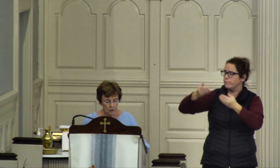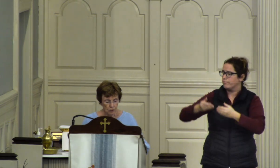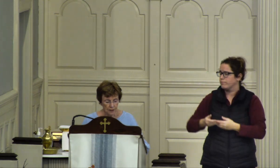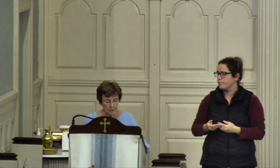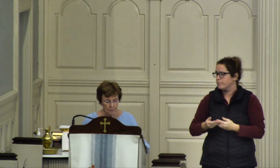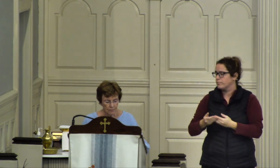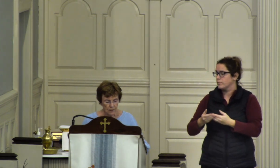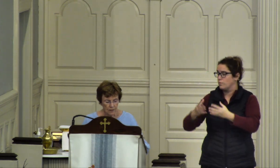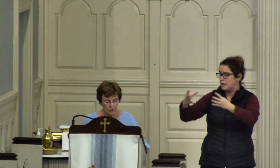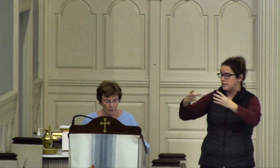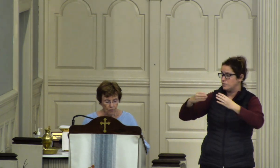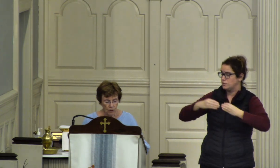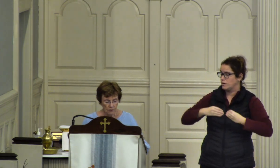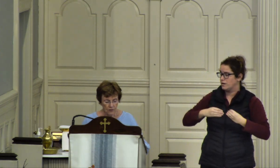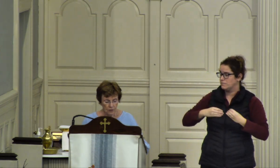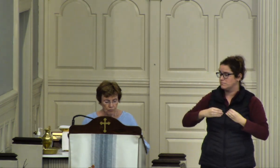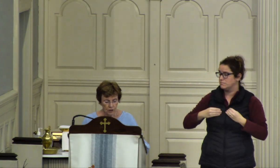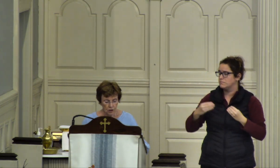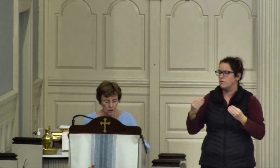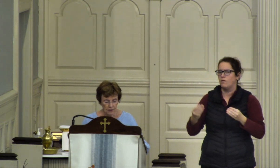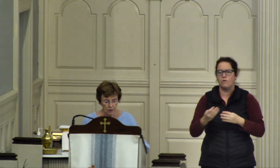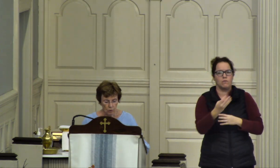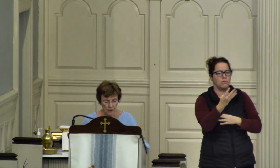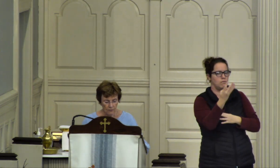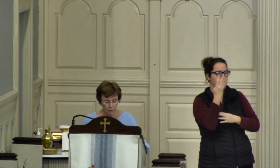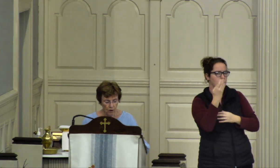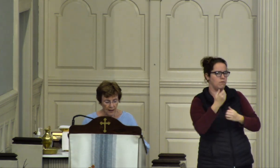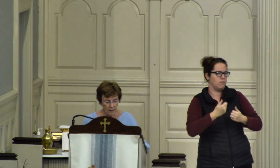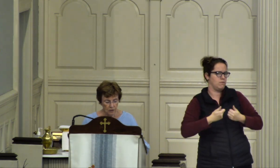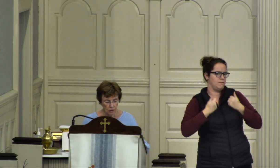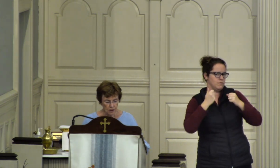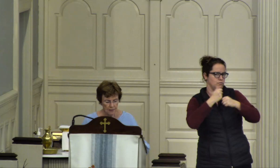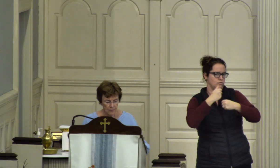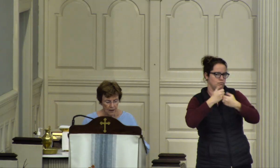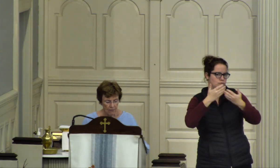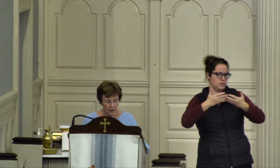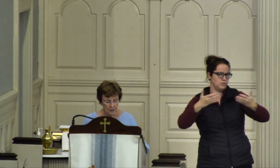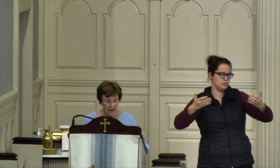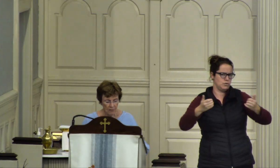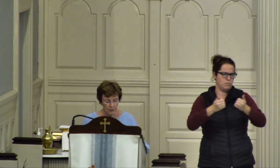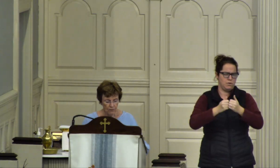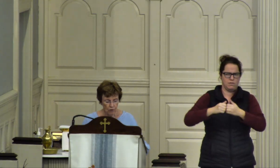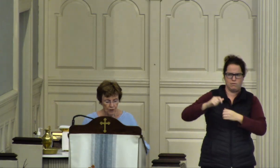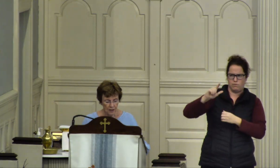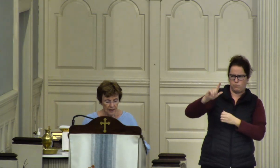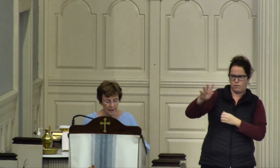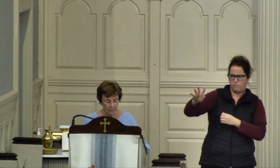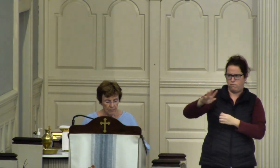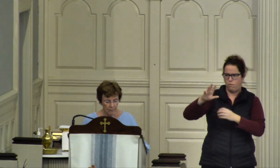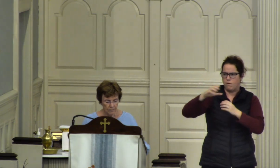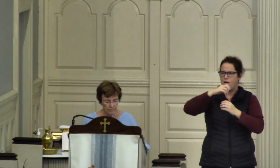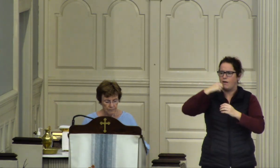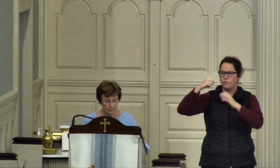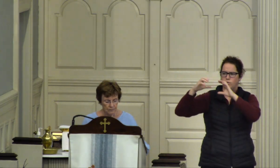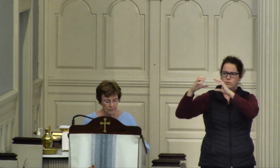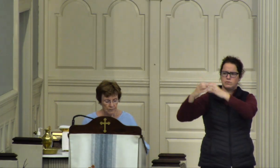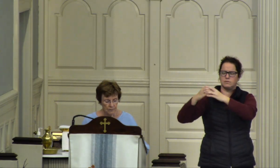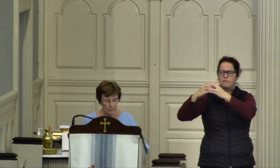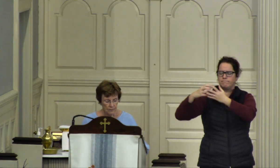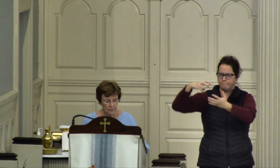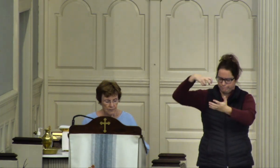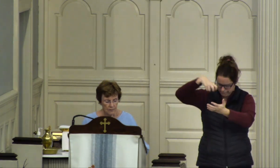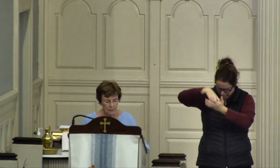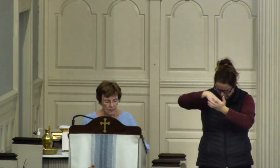When he took it, the four living creatures and the 24 elders fell down before the Lamb.